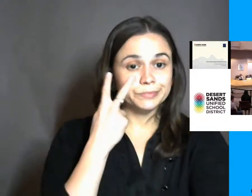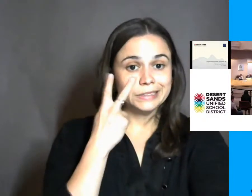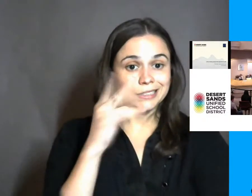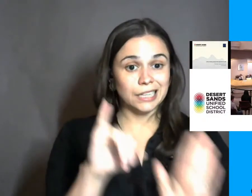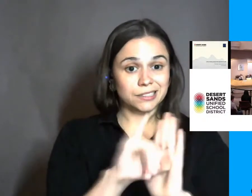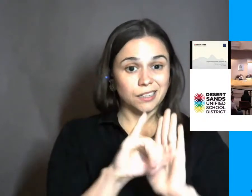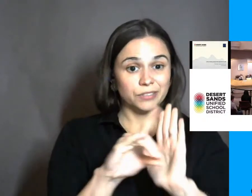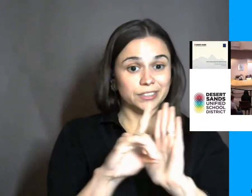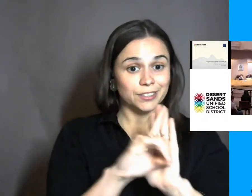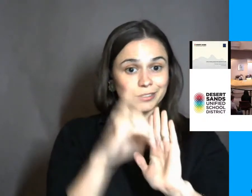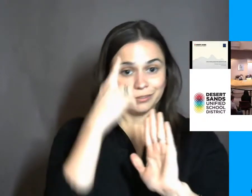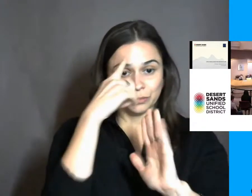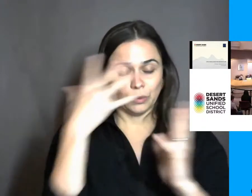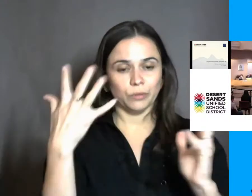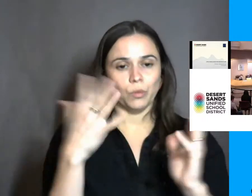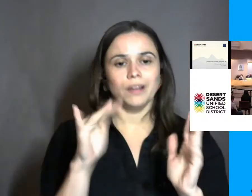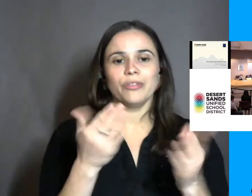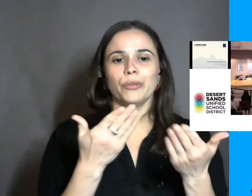All right. Once again,